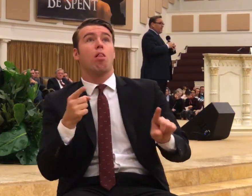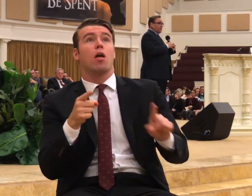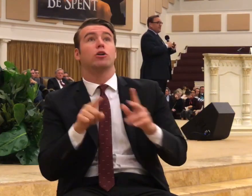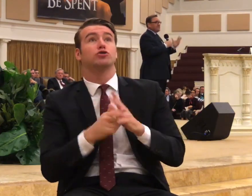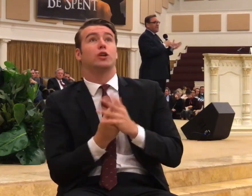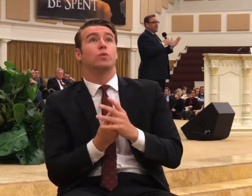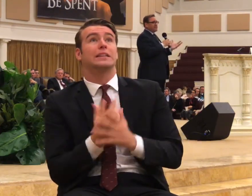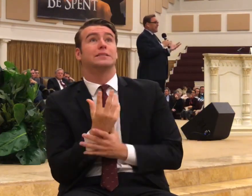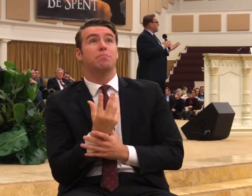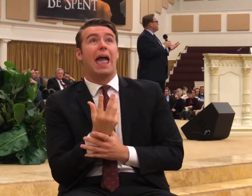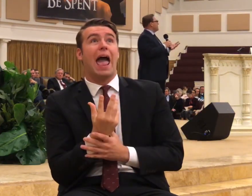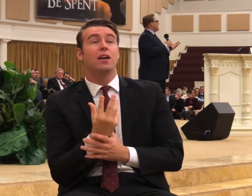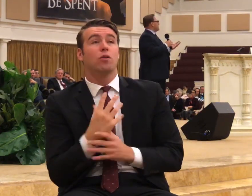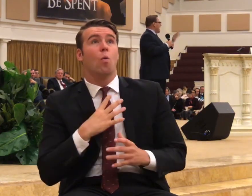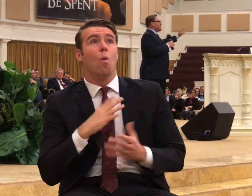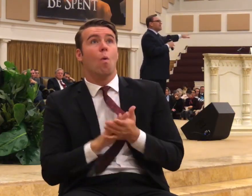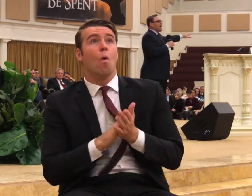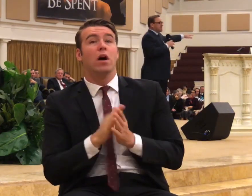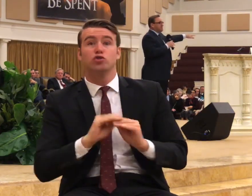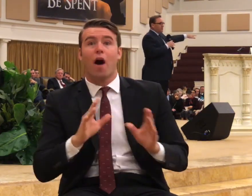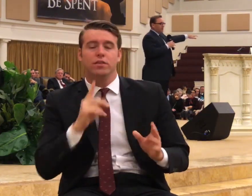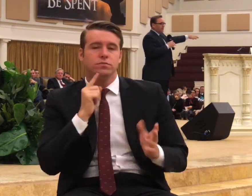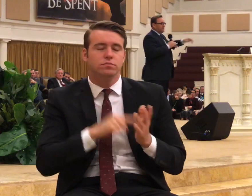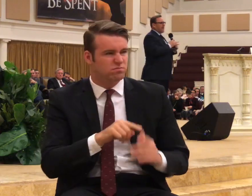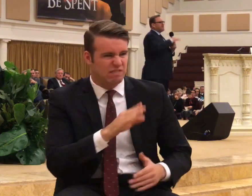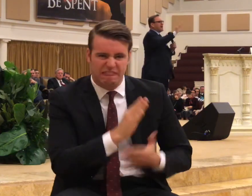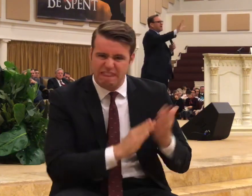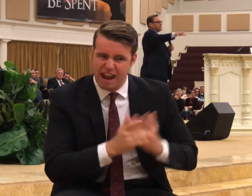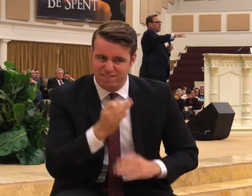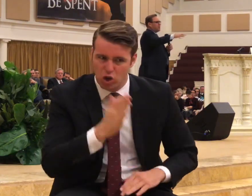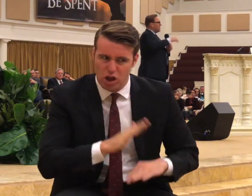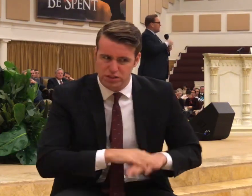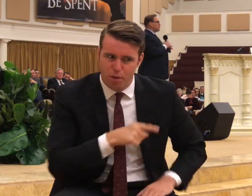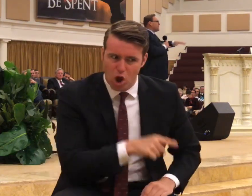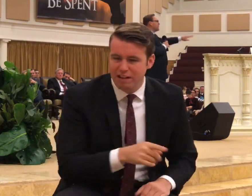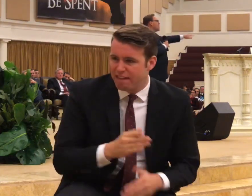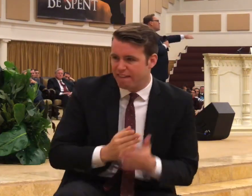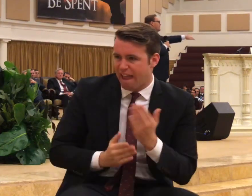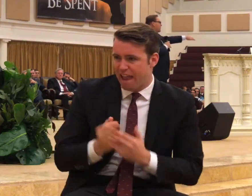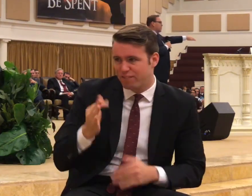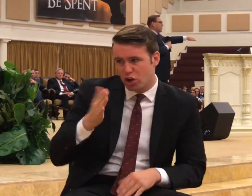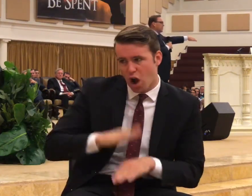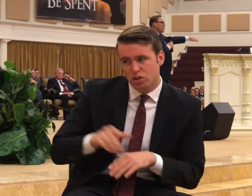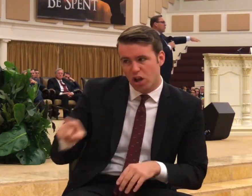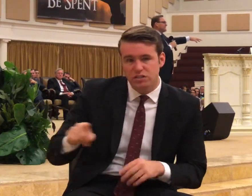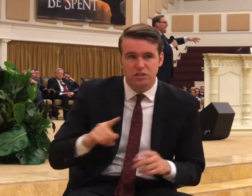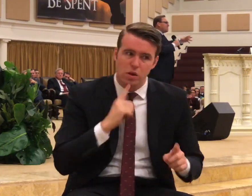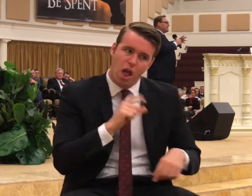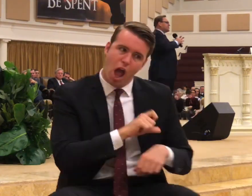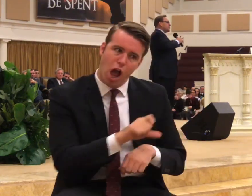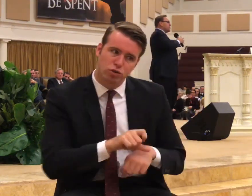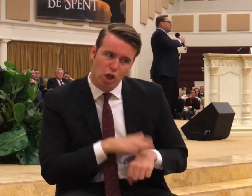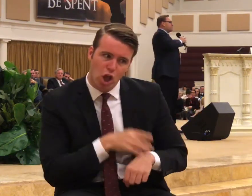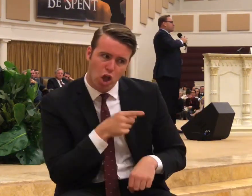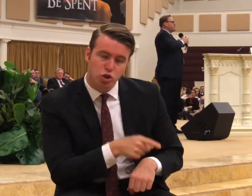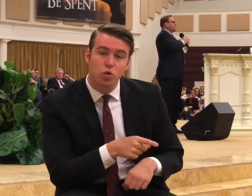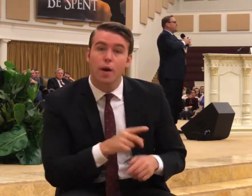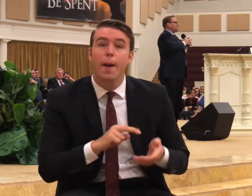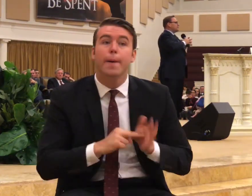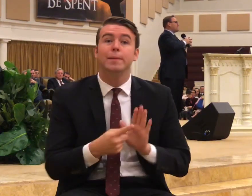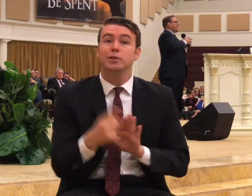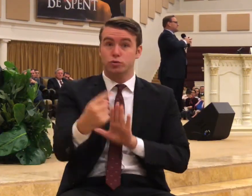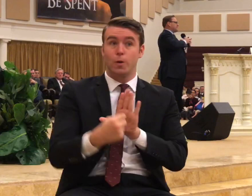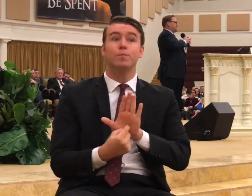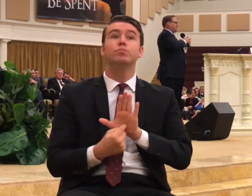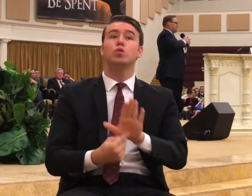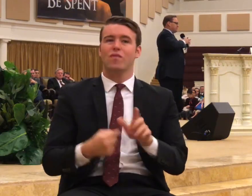evident, we say things like, the hand of God is upon him, the hand of God is upon her, there's really anointing upon her. What's happening is you've proven